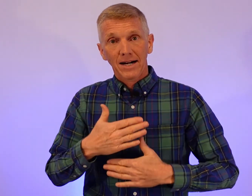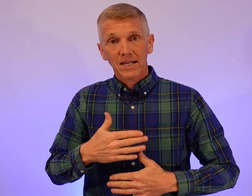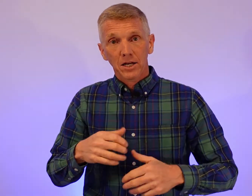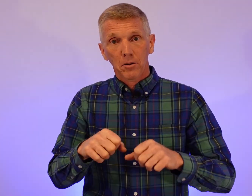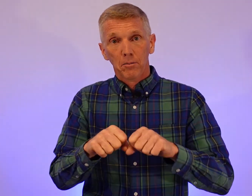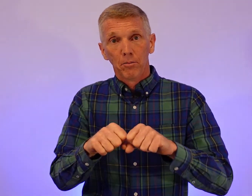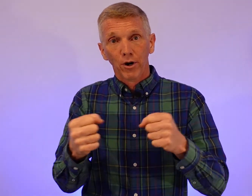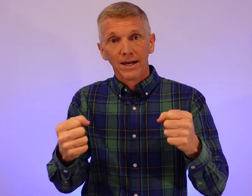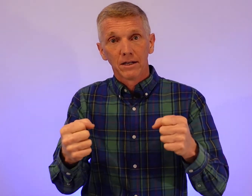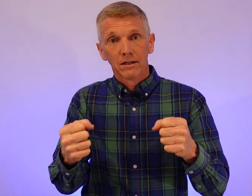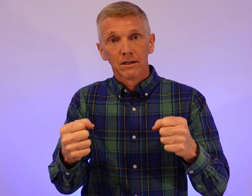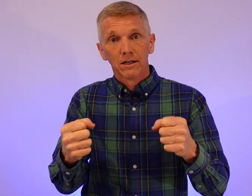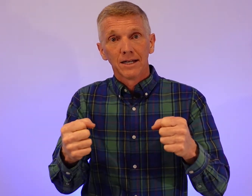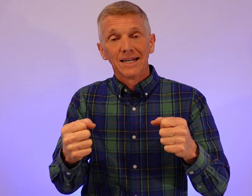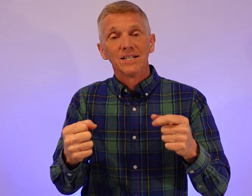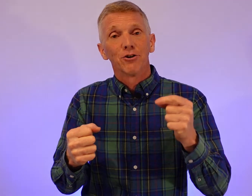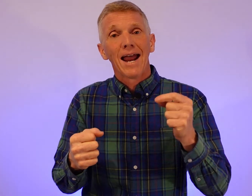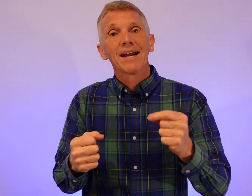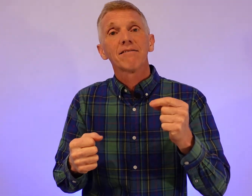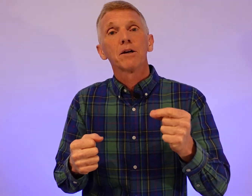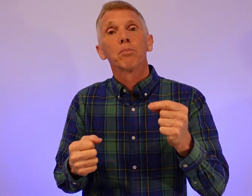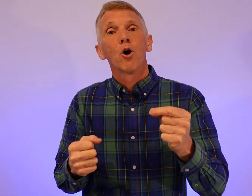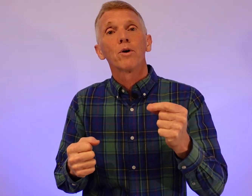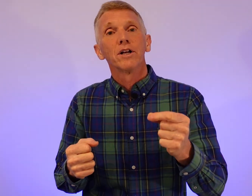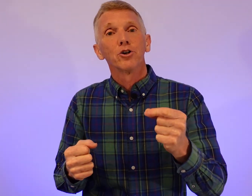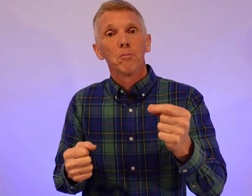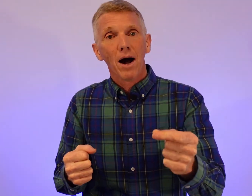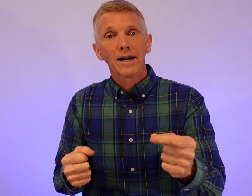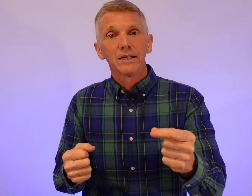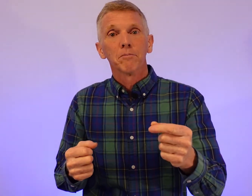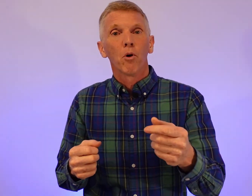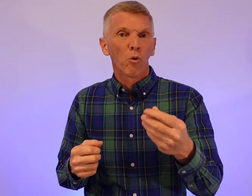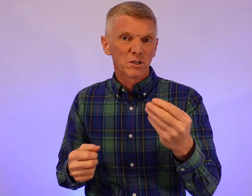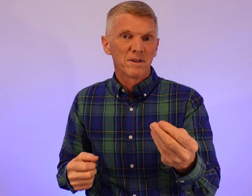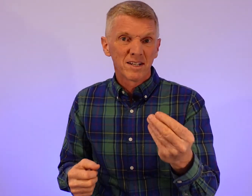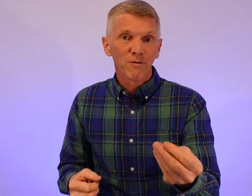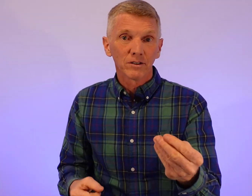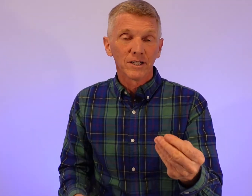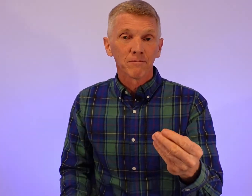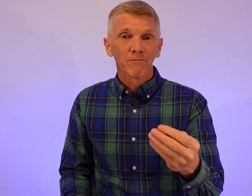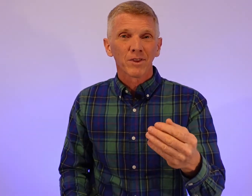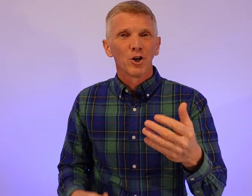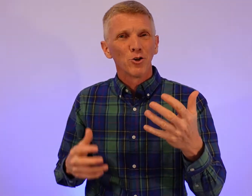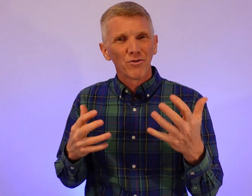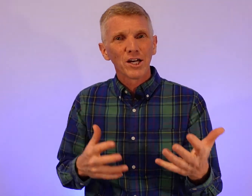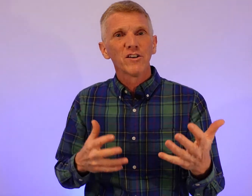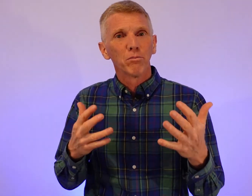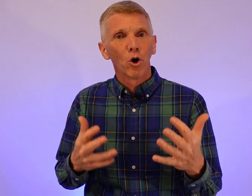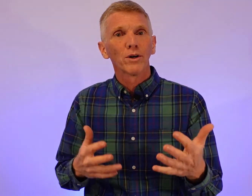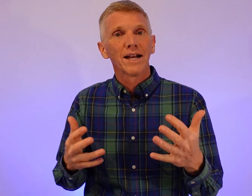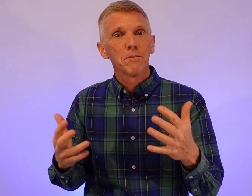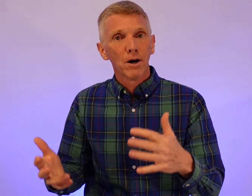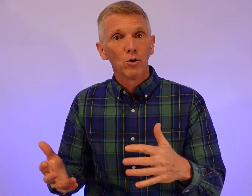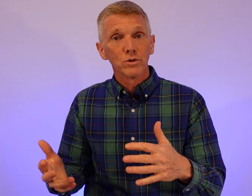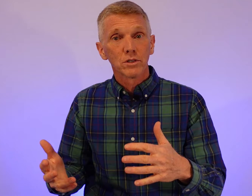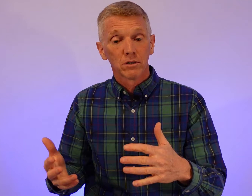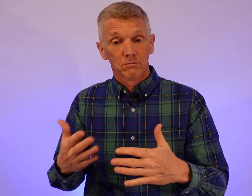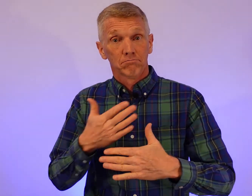Body break. Is there anything broken in your body? Or more specifically, do you think you've broken any bones?